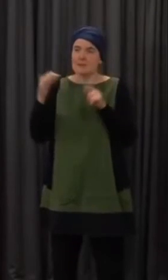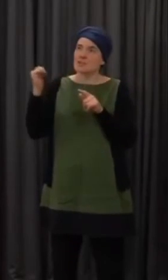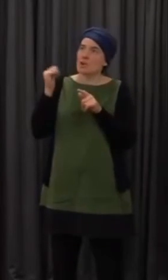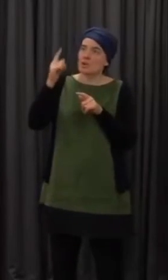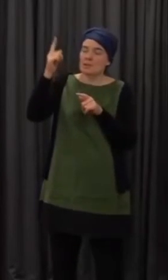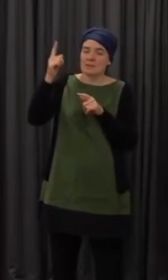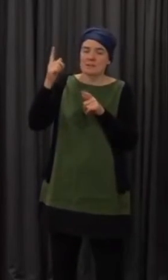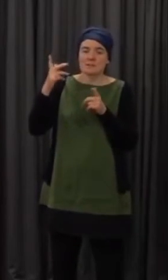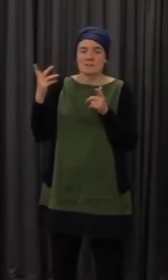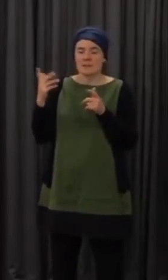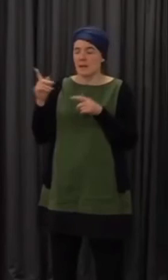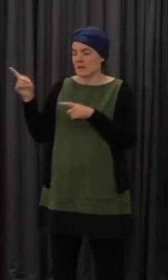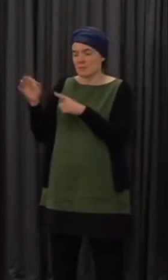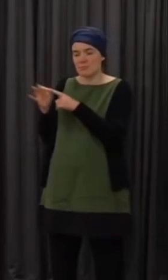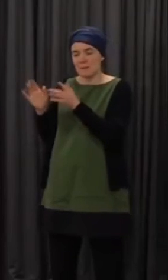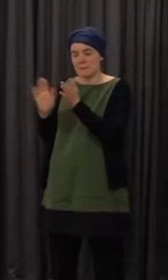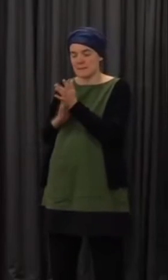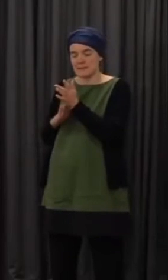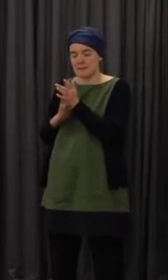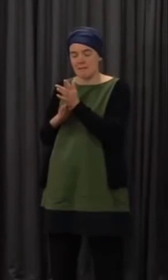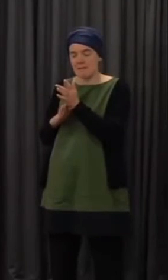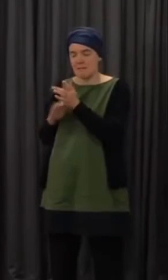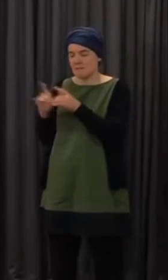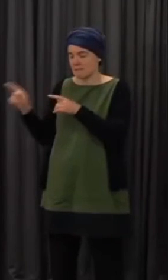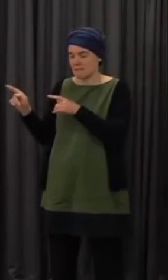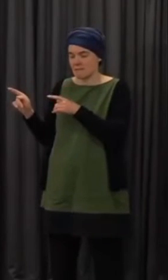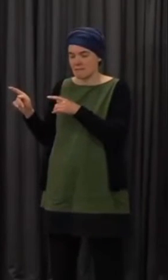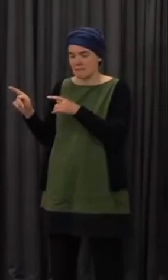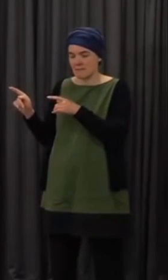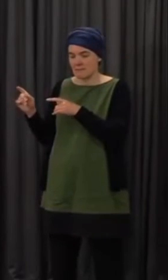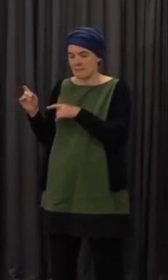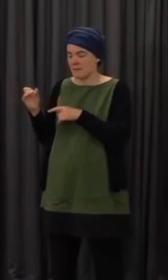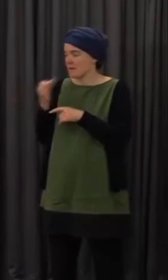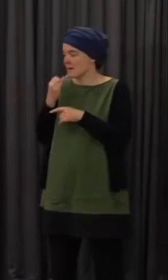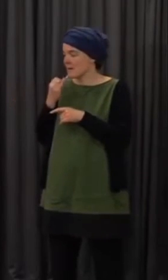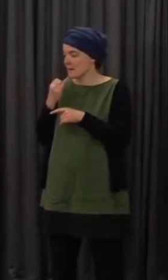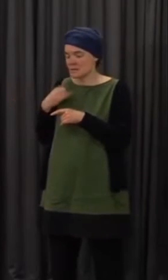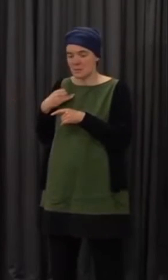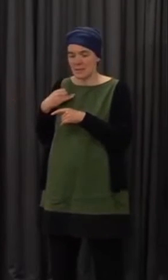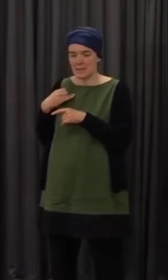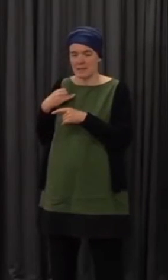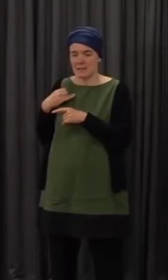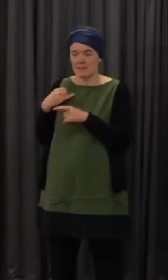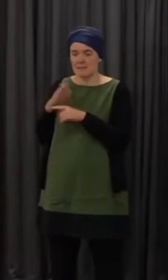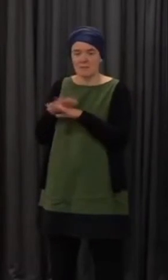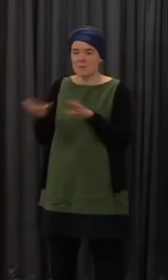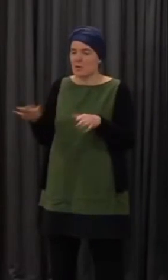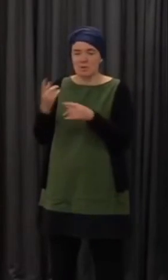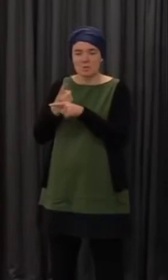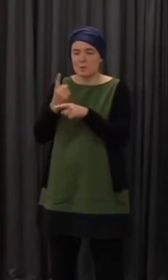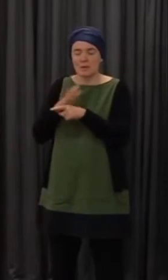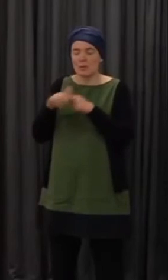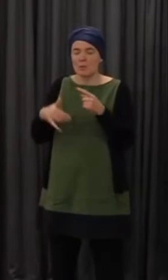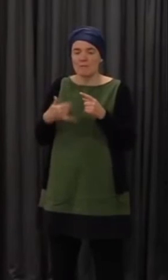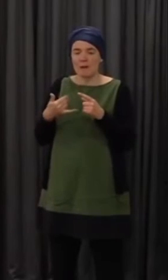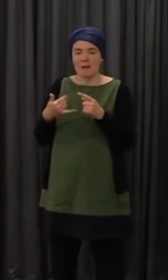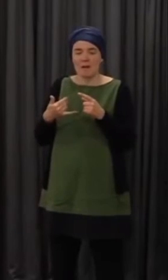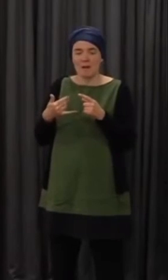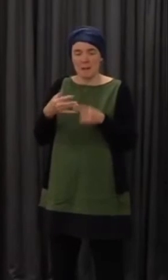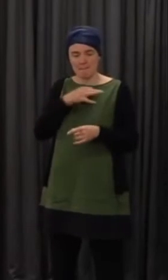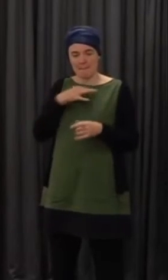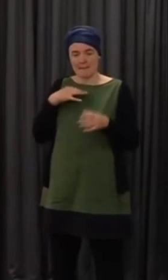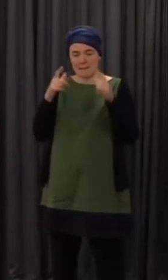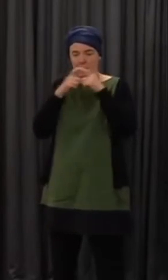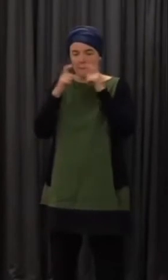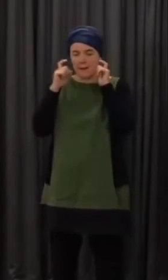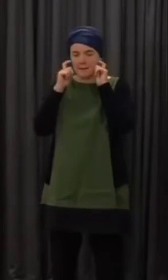Scotland, and neither was the Prime Minister when he talked about this at the end of last week. We're not going to embark on a course of action where members of the